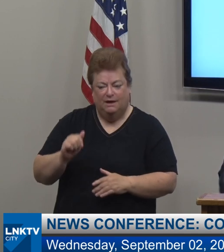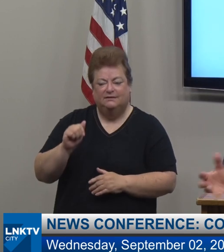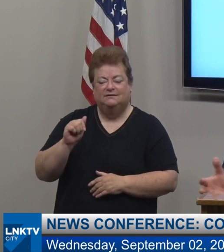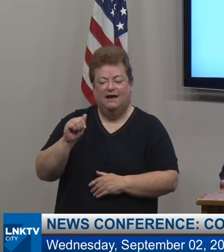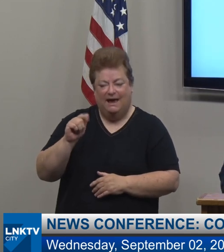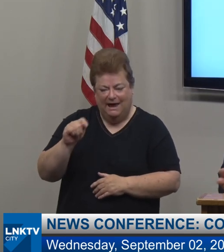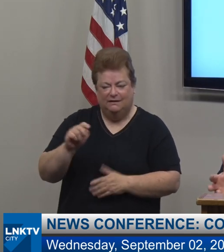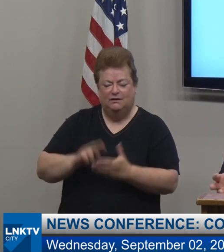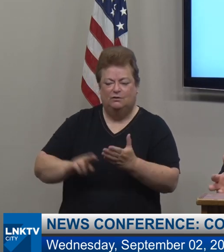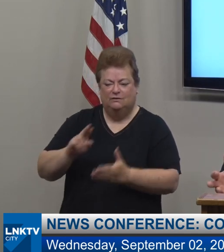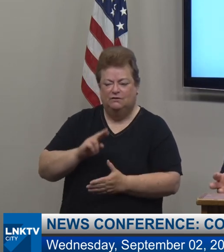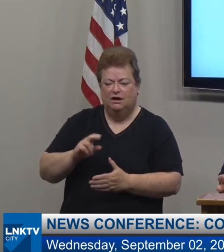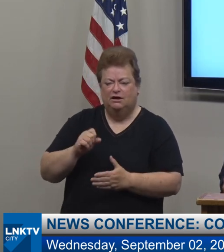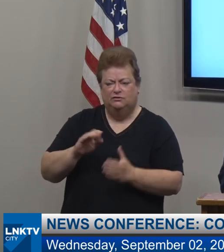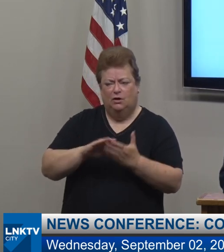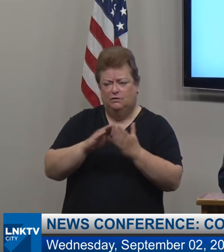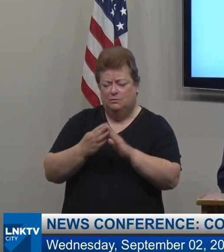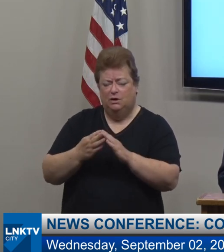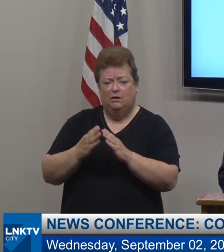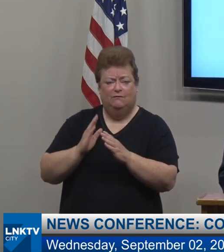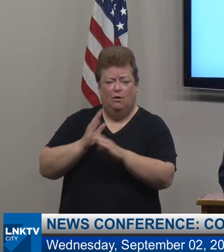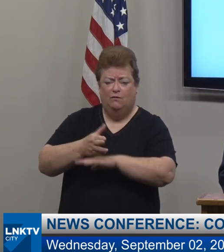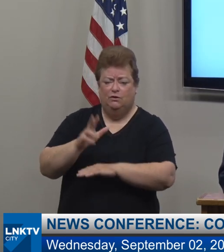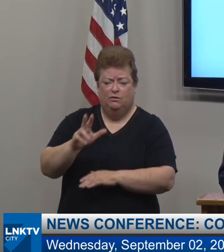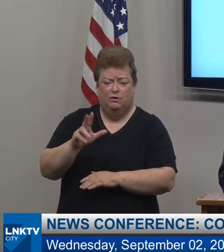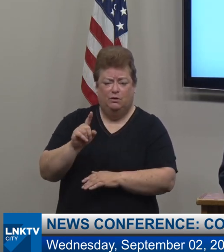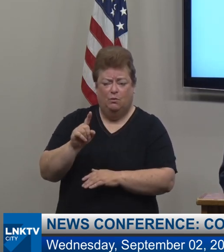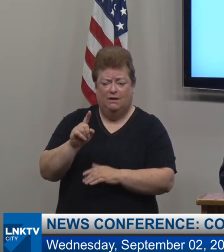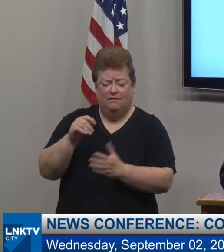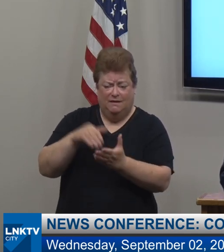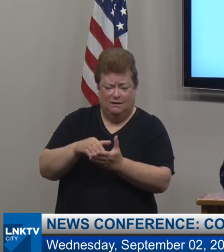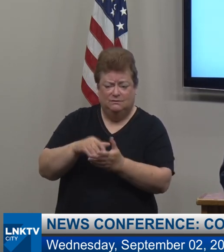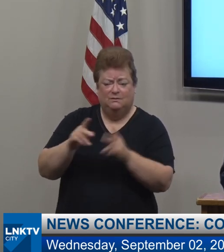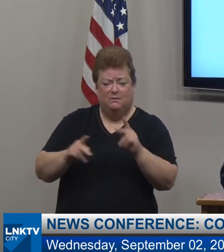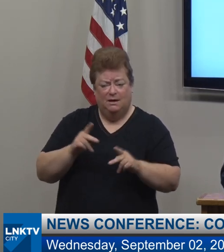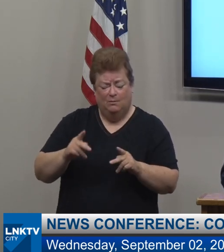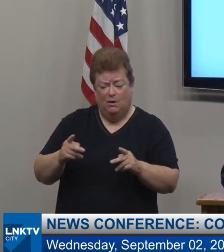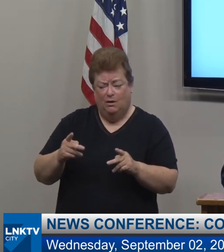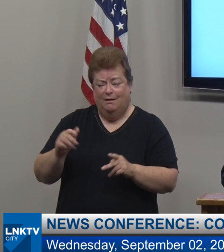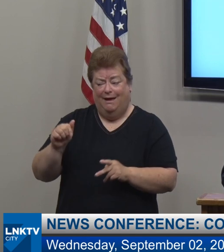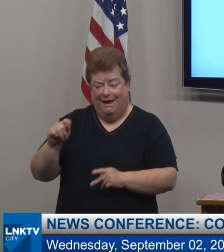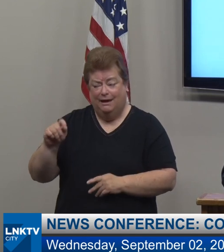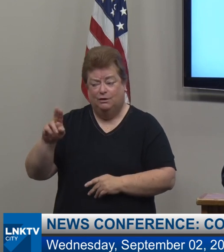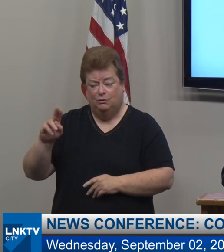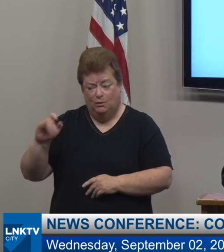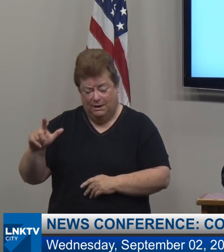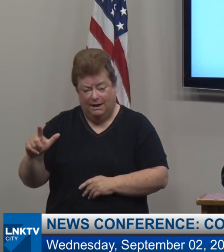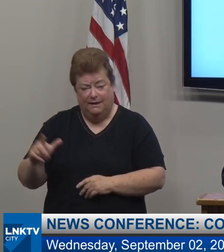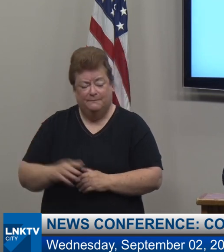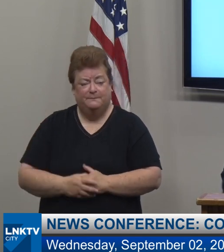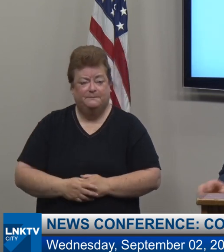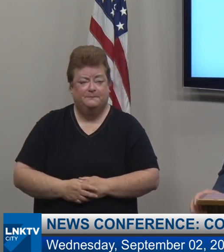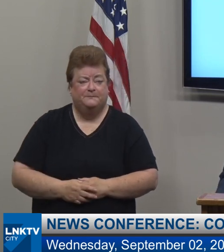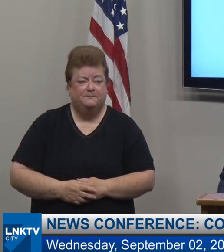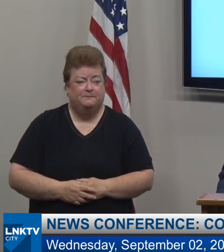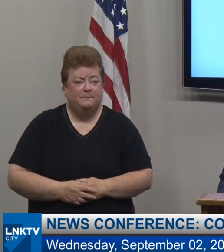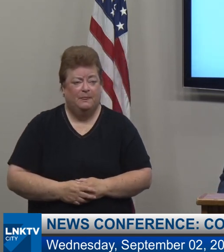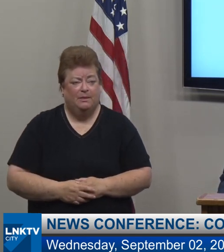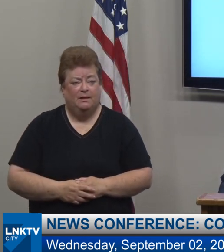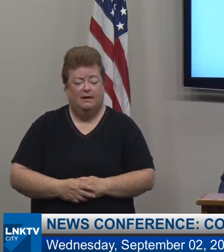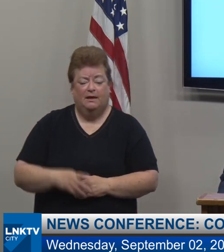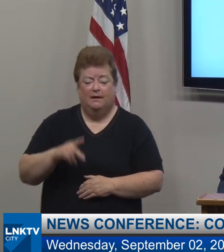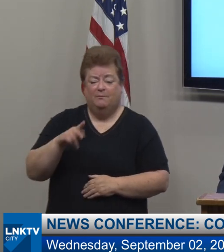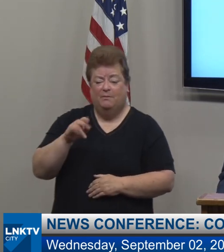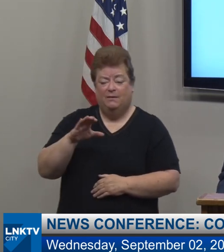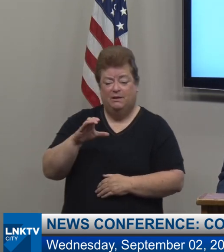So a community of over 31,000 people here that make up UNL. Public